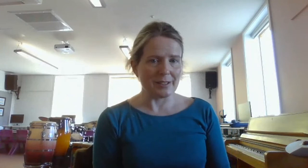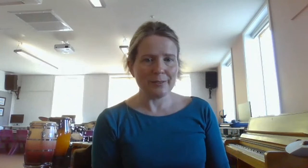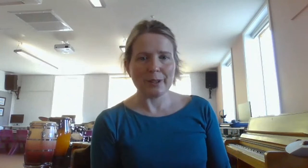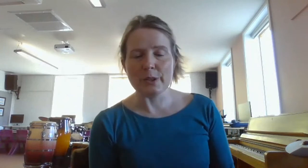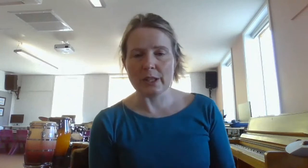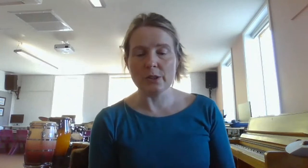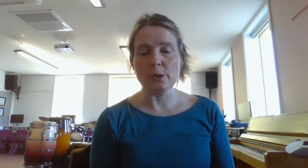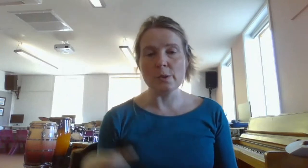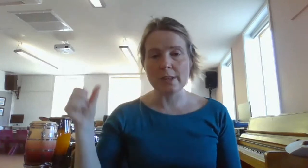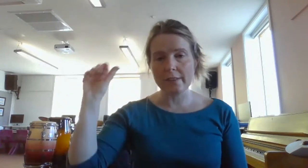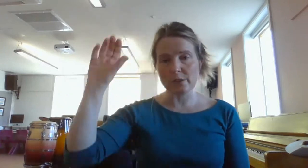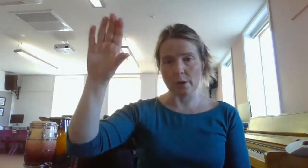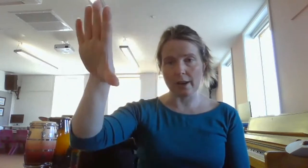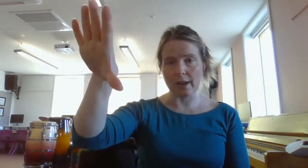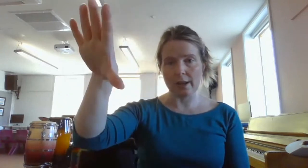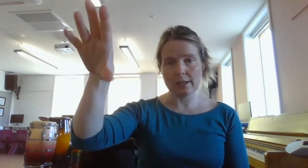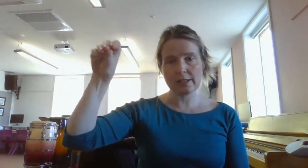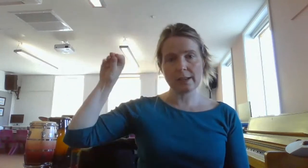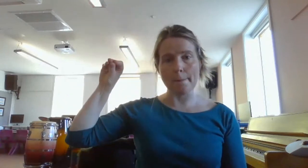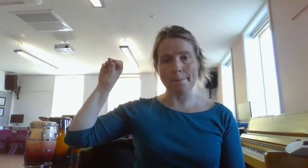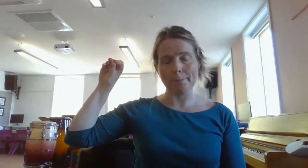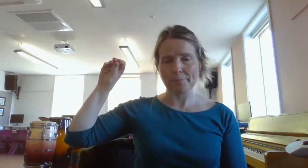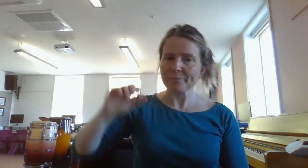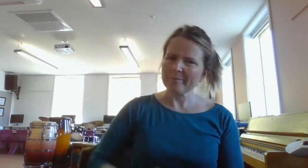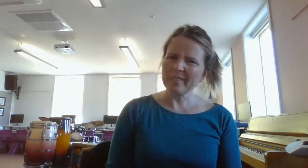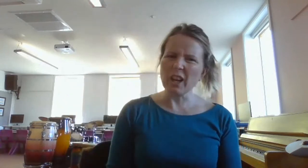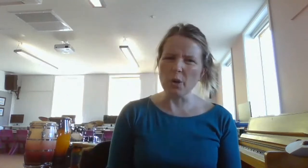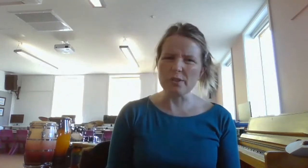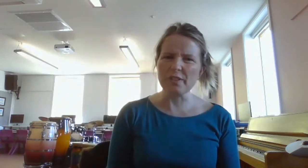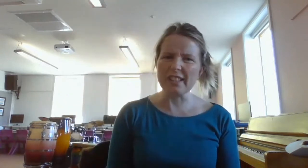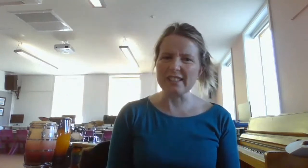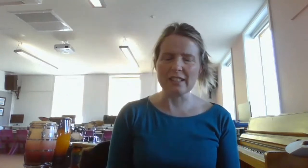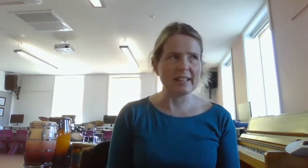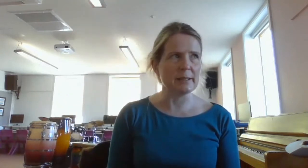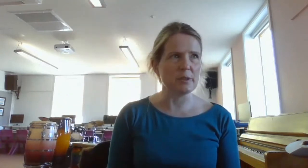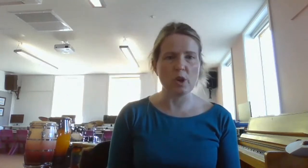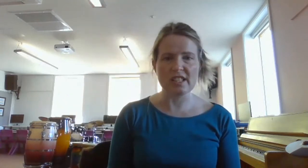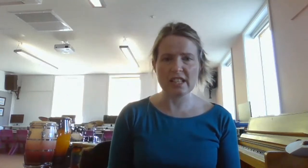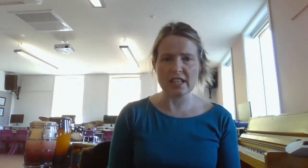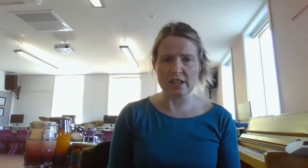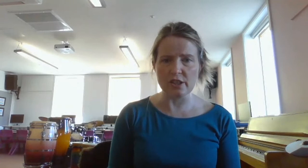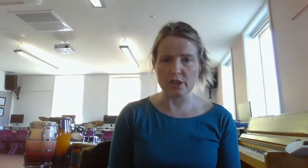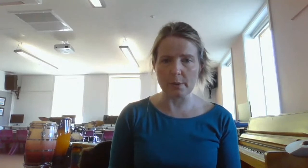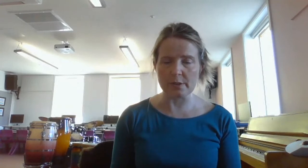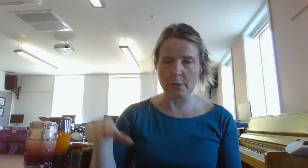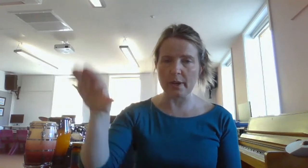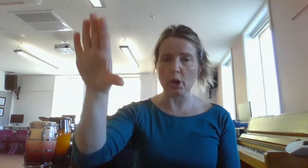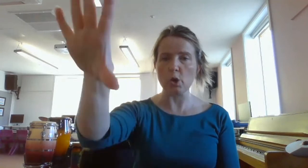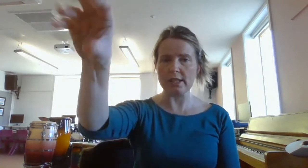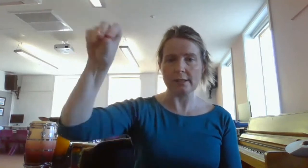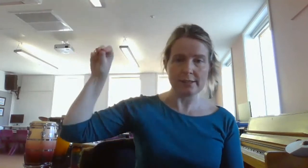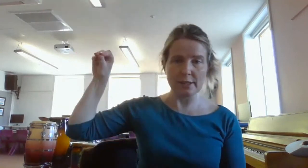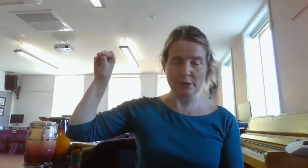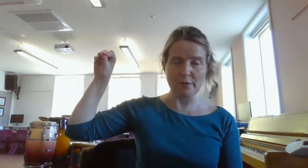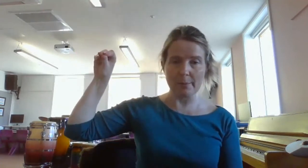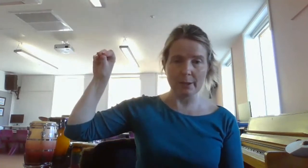offensive, you can use this one, to come. I was thinking it's like you've got a teenager that was wearing a hoodie, so you're grabbing them